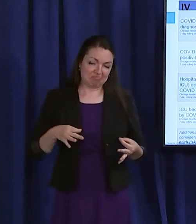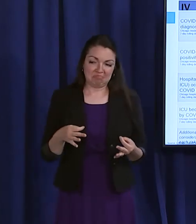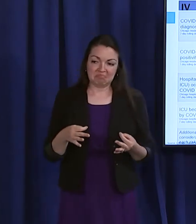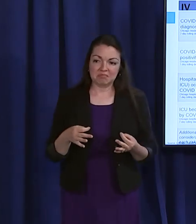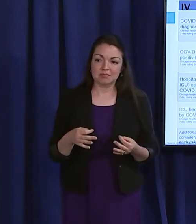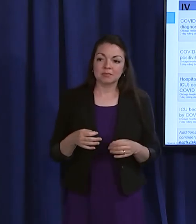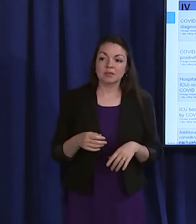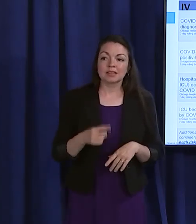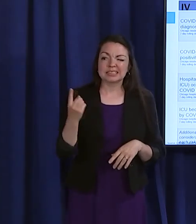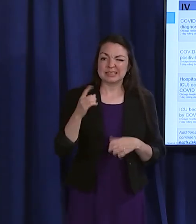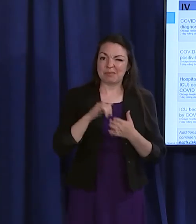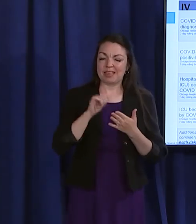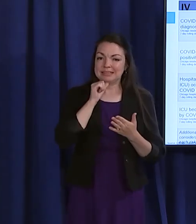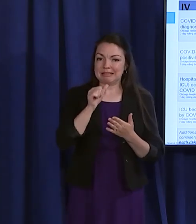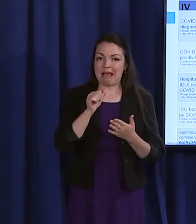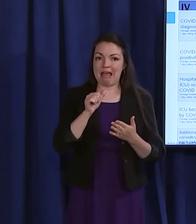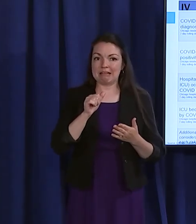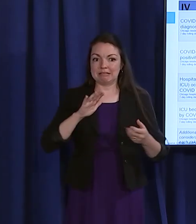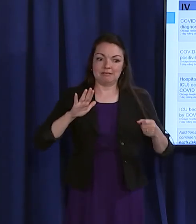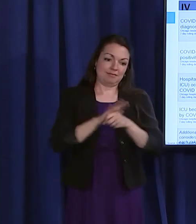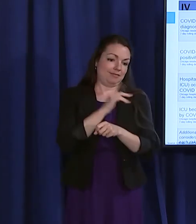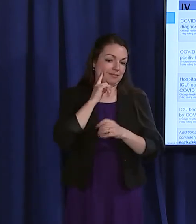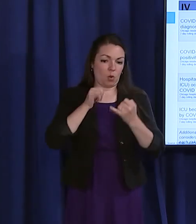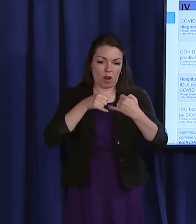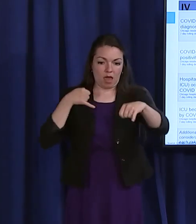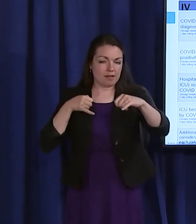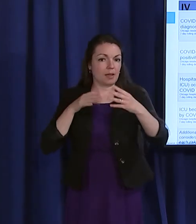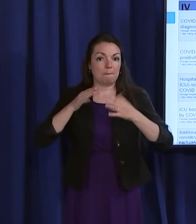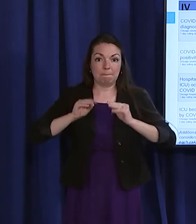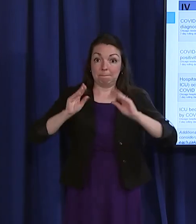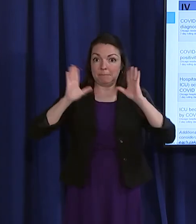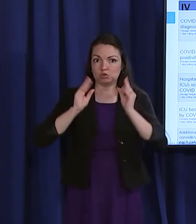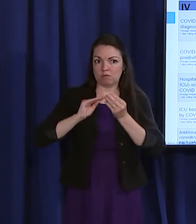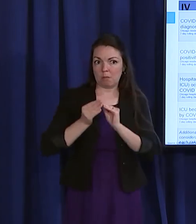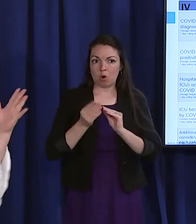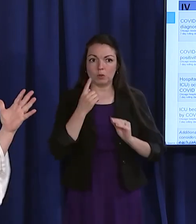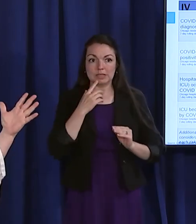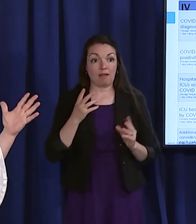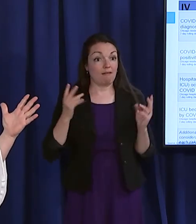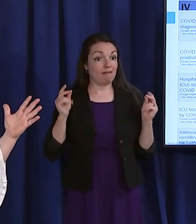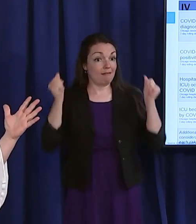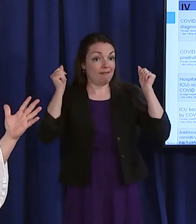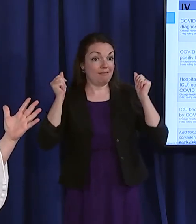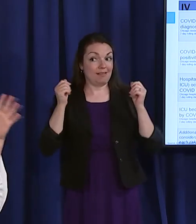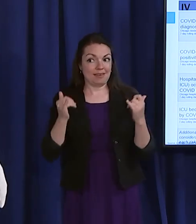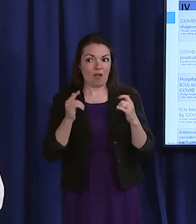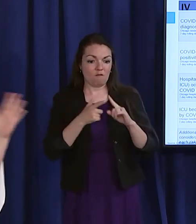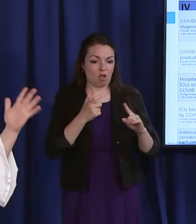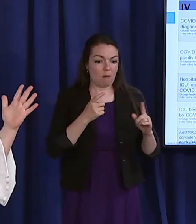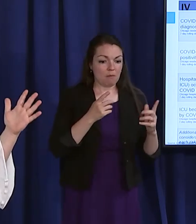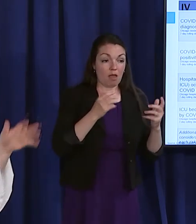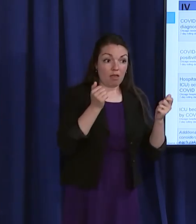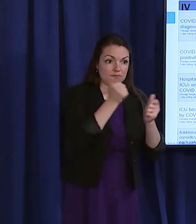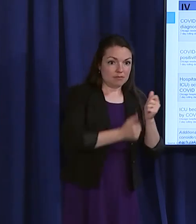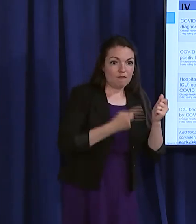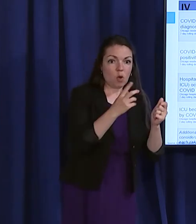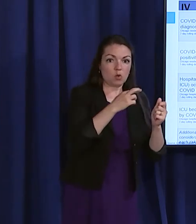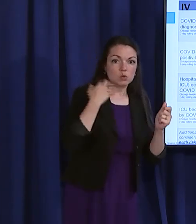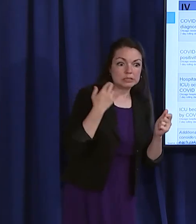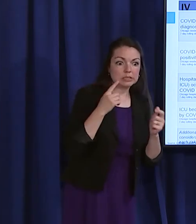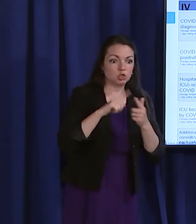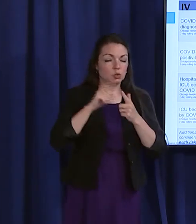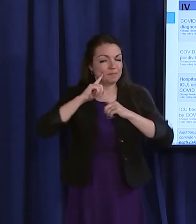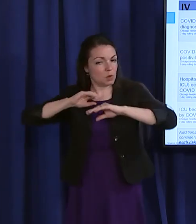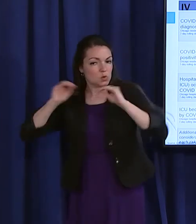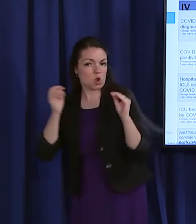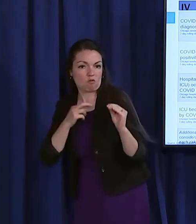things that is also not black and white. There is not a magic number that we say suddenly we go from the point that everybody is at risk of COVID to